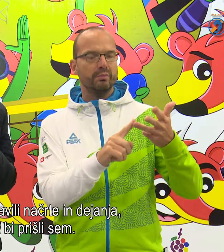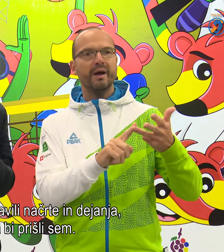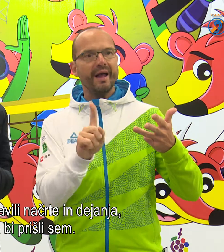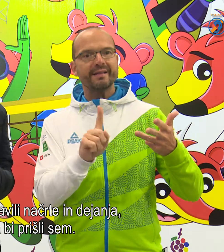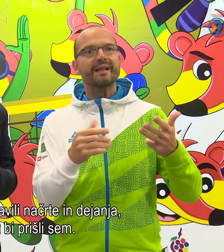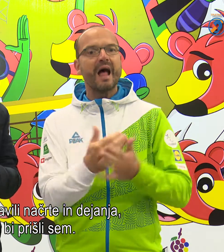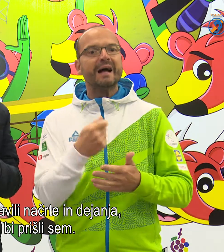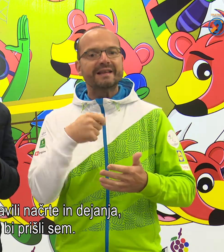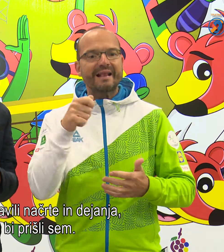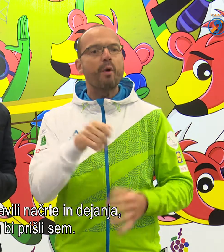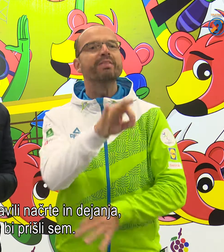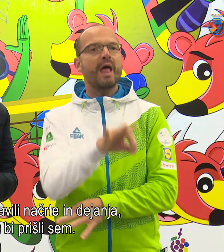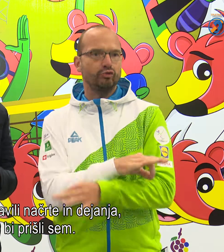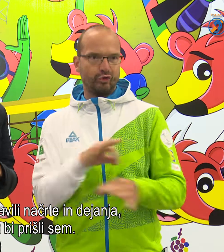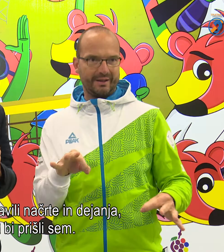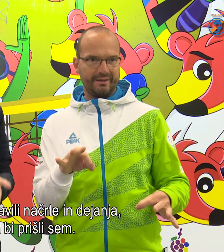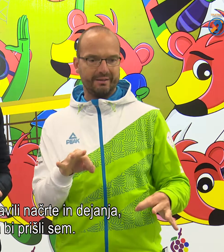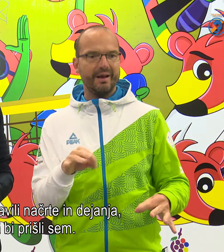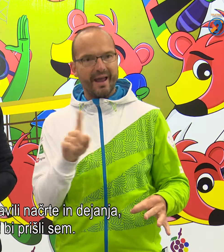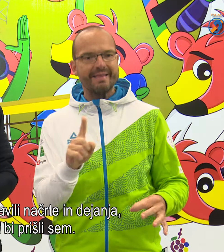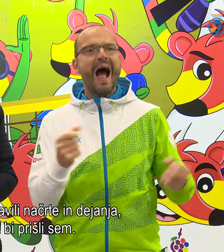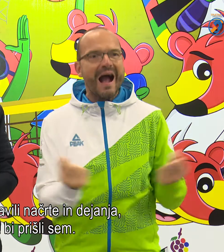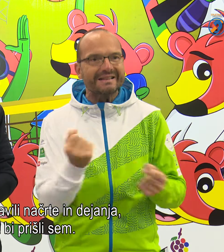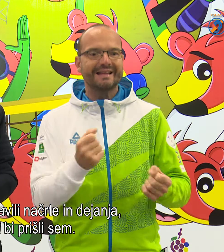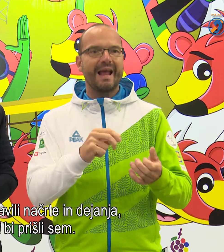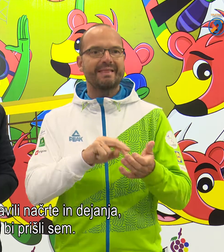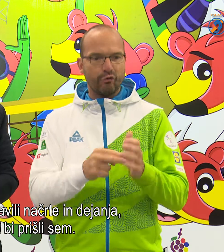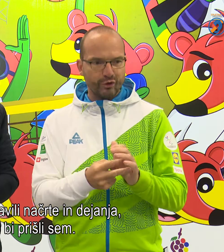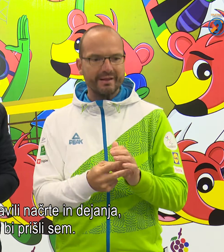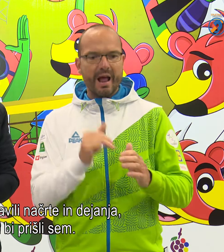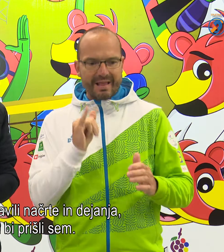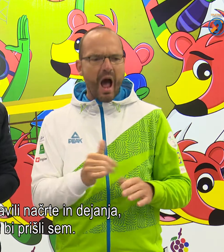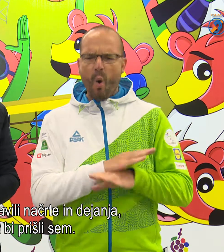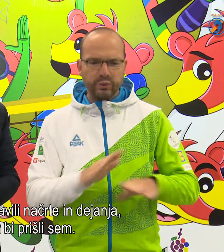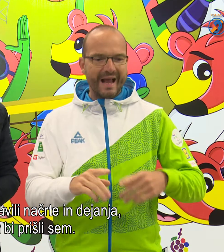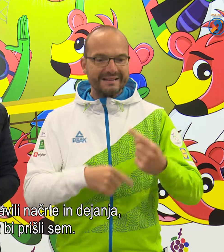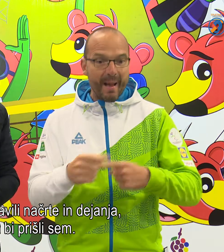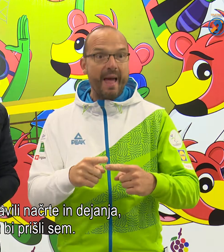the plans and actions to arrive here.